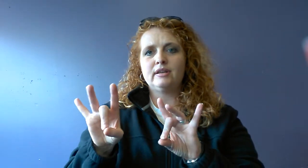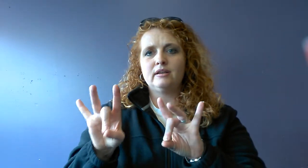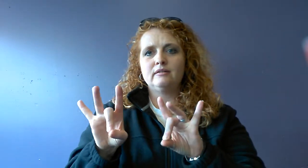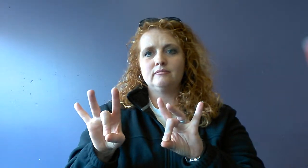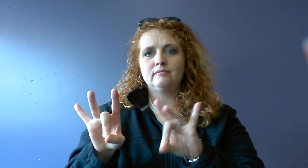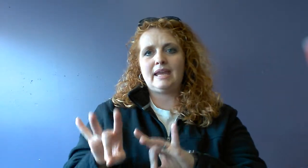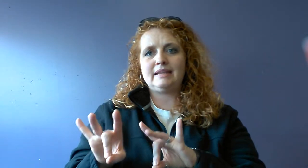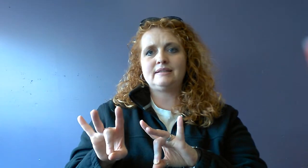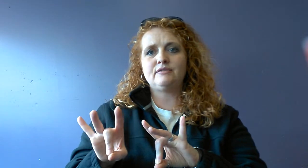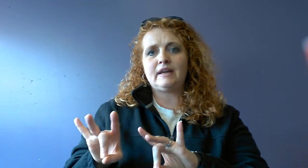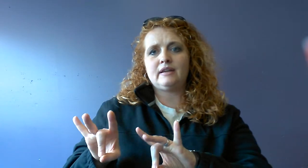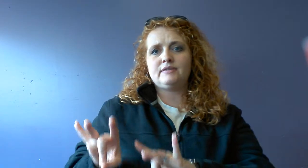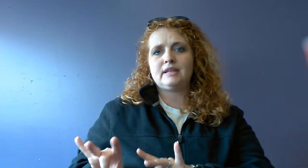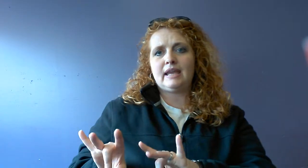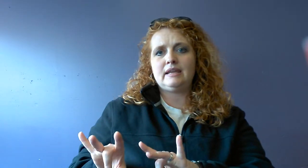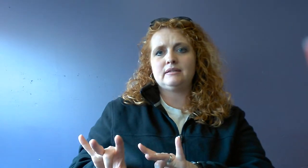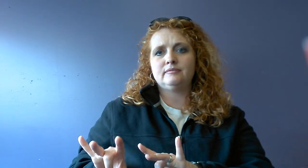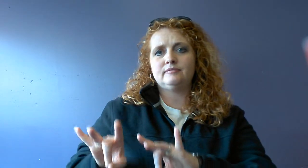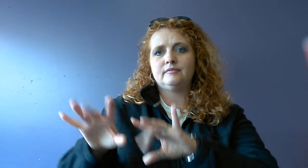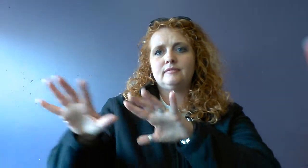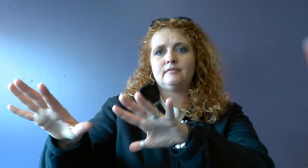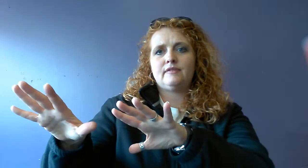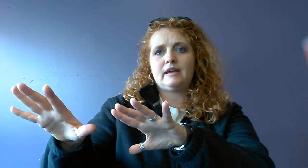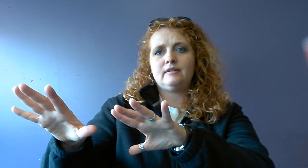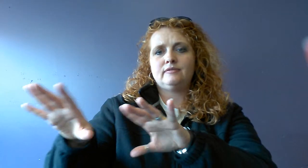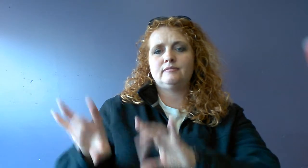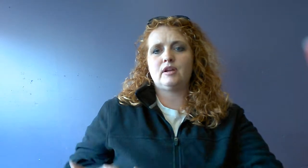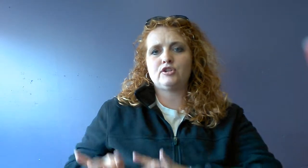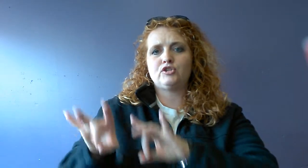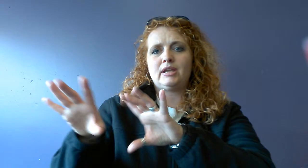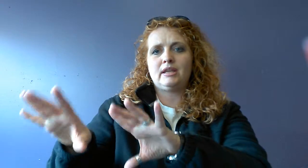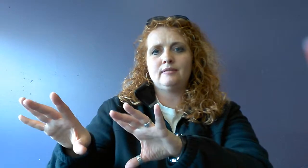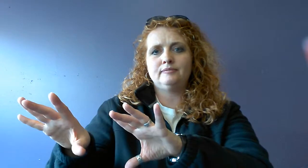Australia, eights to fives, eight, five. Australia.